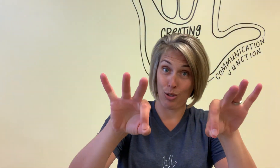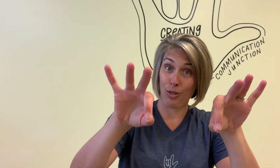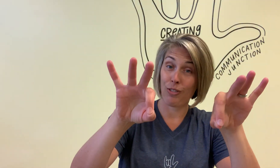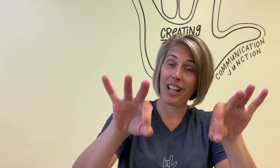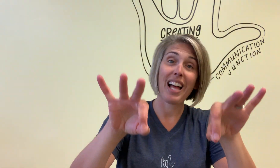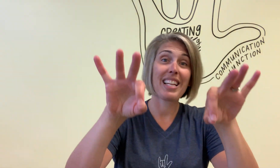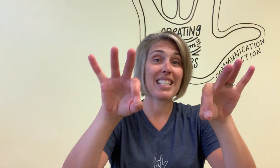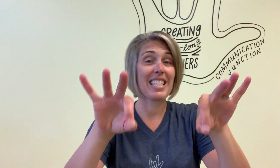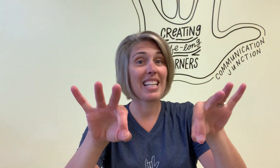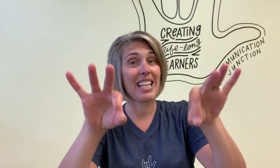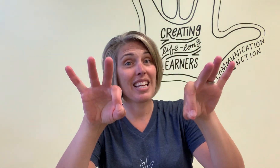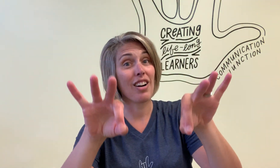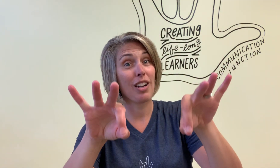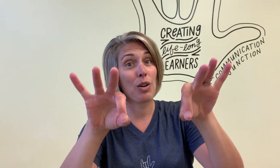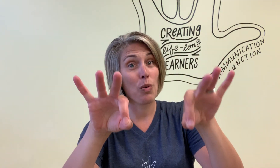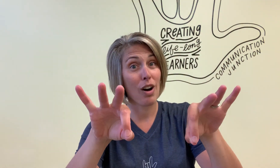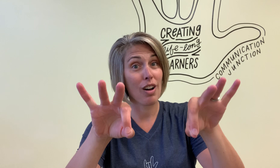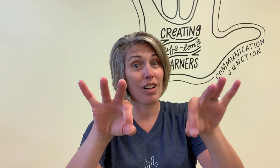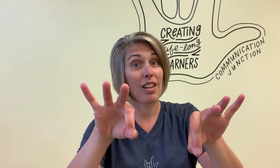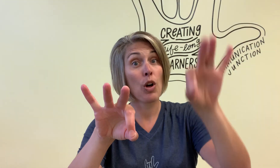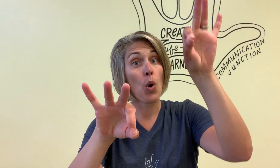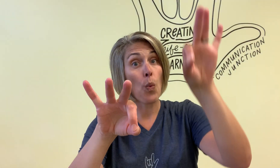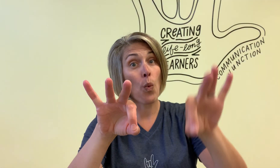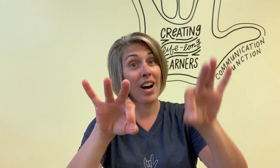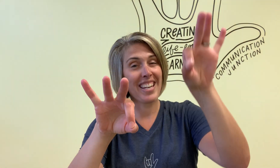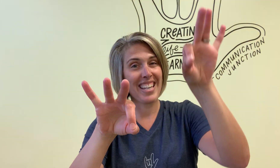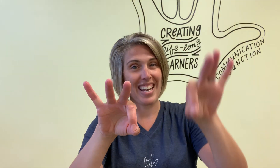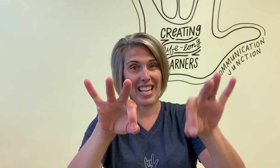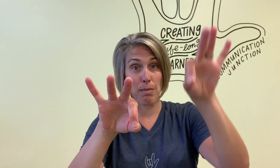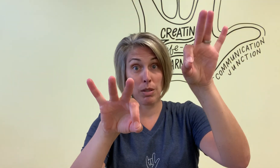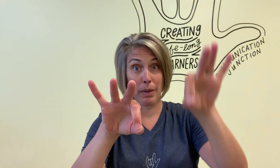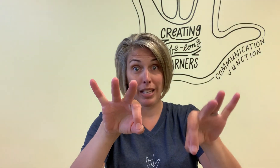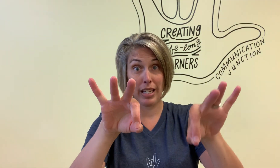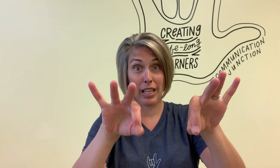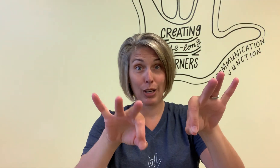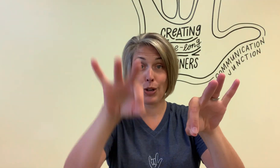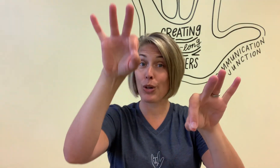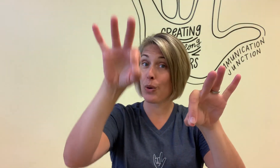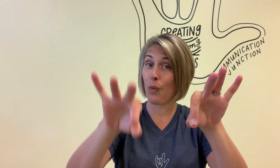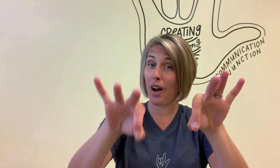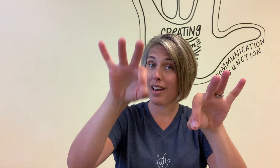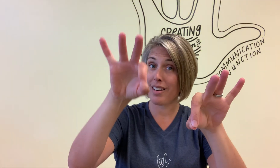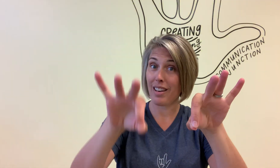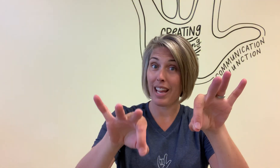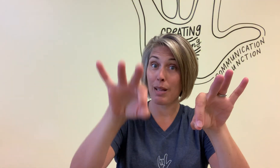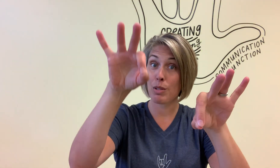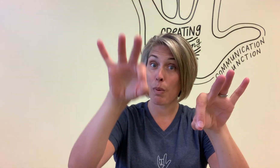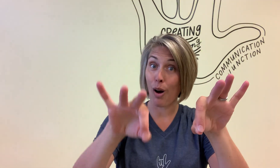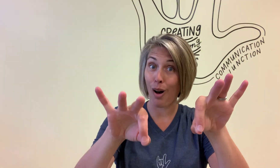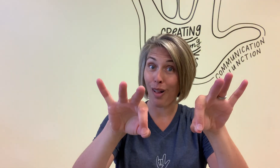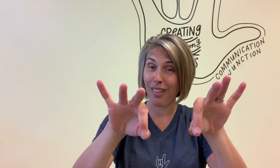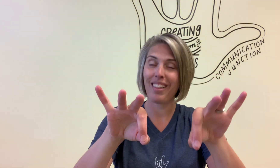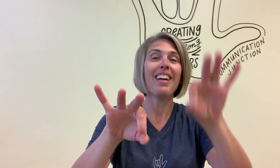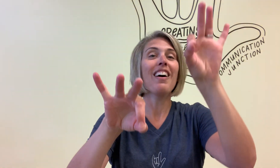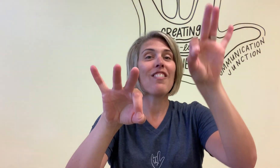shoe flies sitting on a wall. One named Peter, one named Paul.